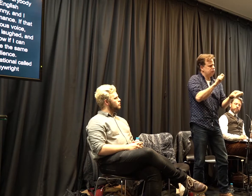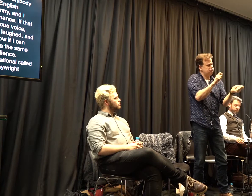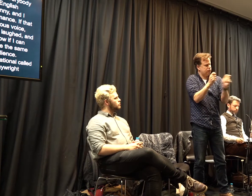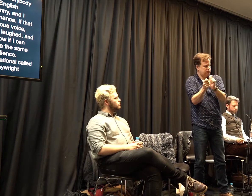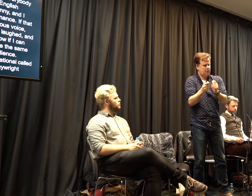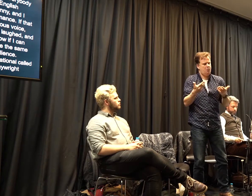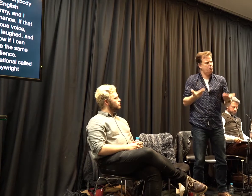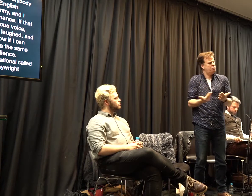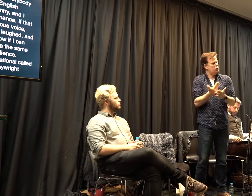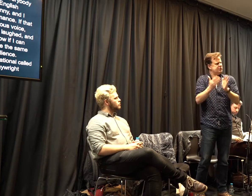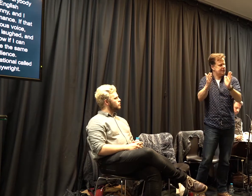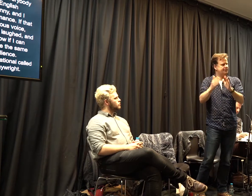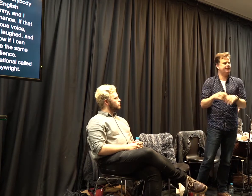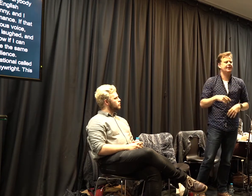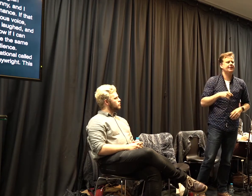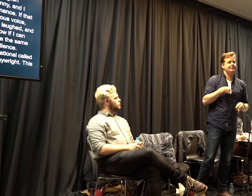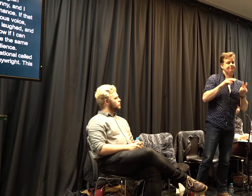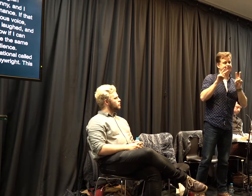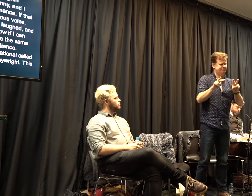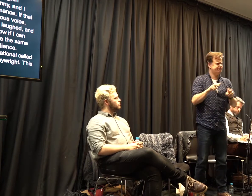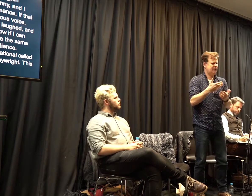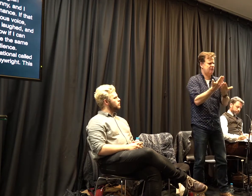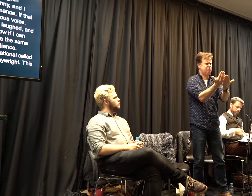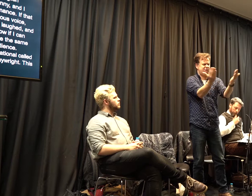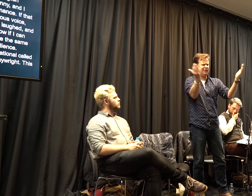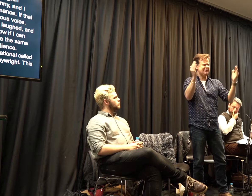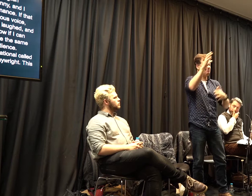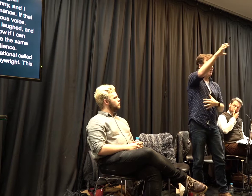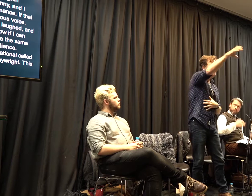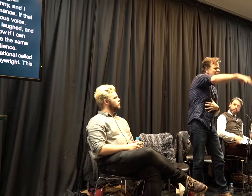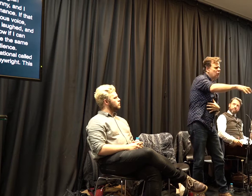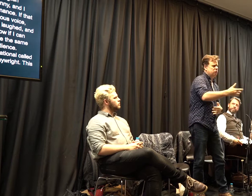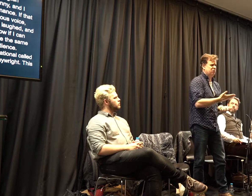This was adapted to be set within the Cold War era.